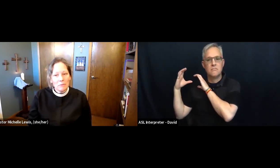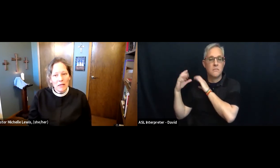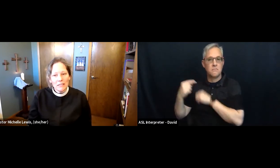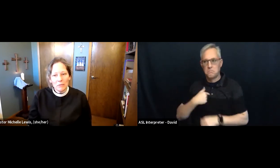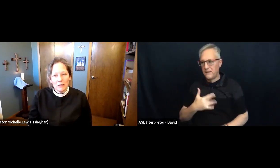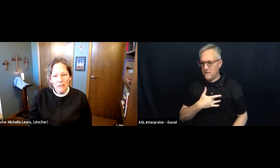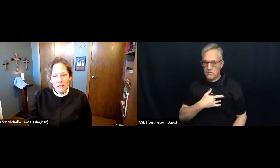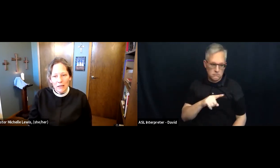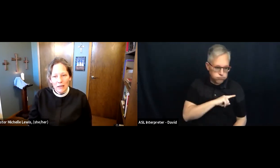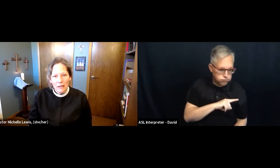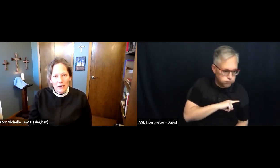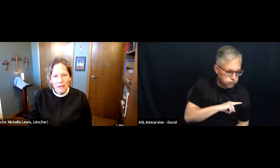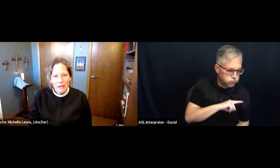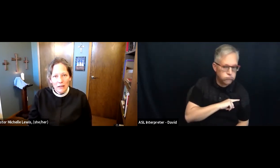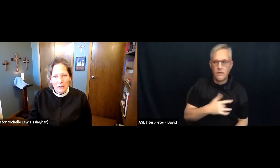and responsibility